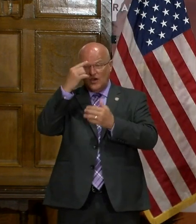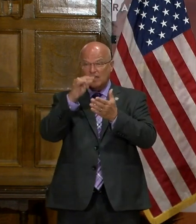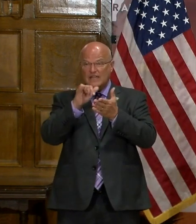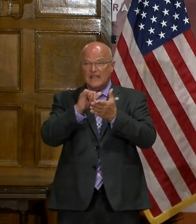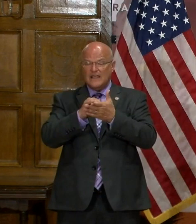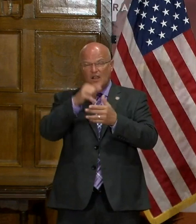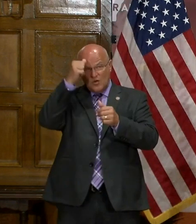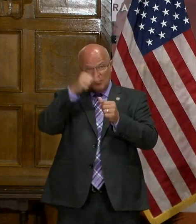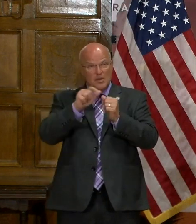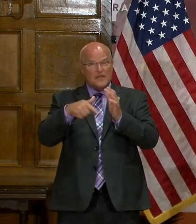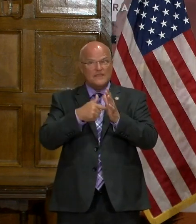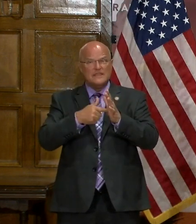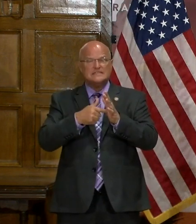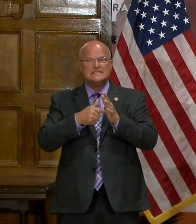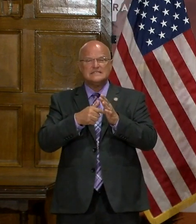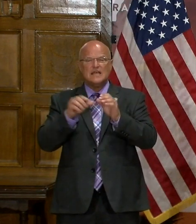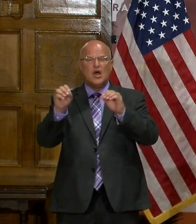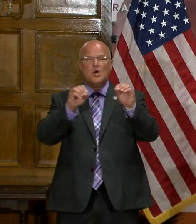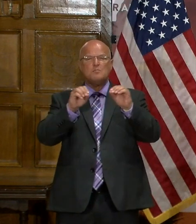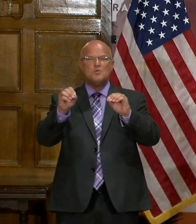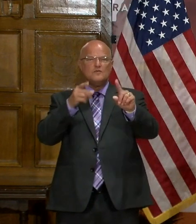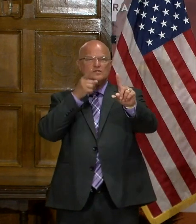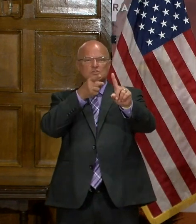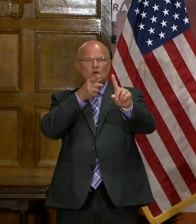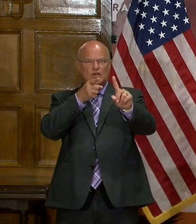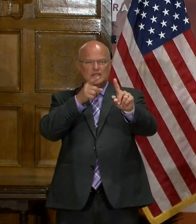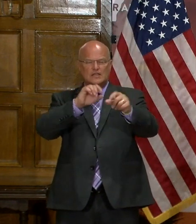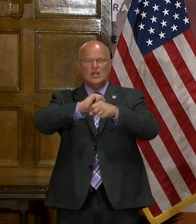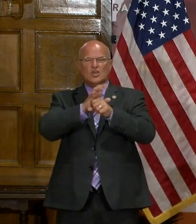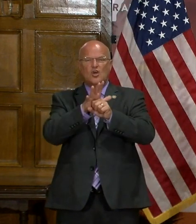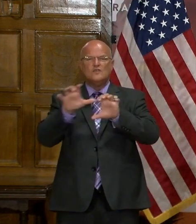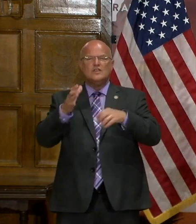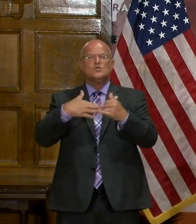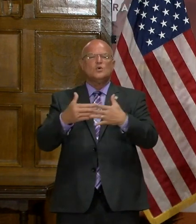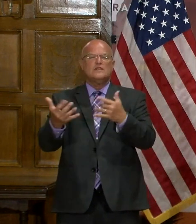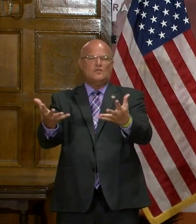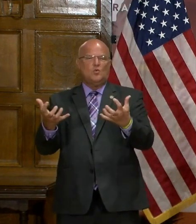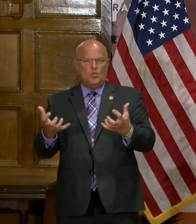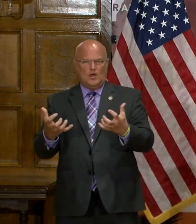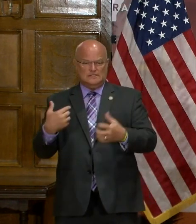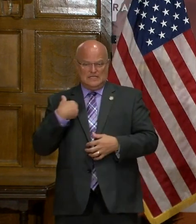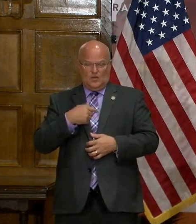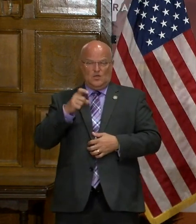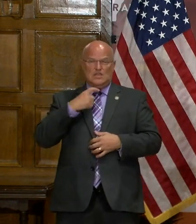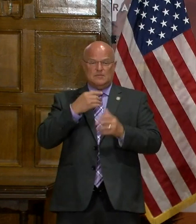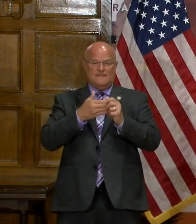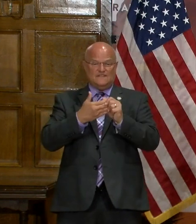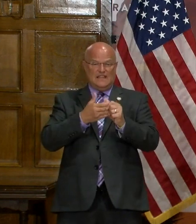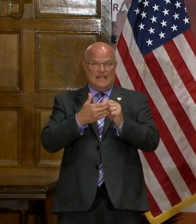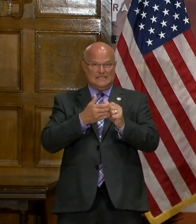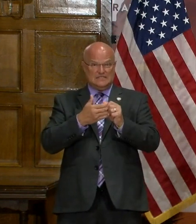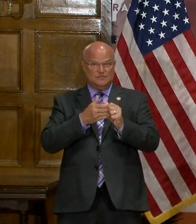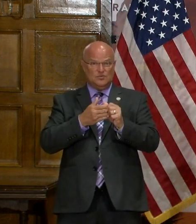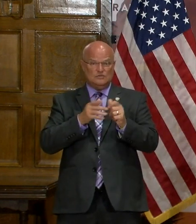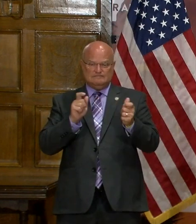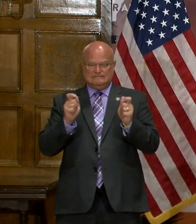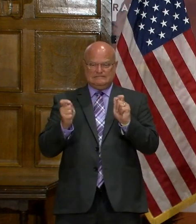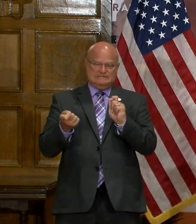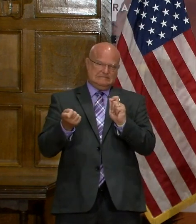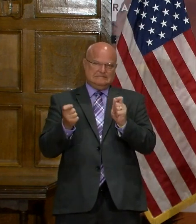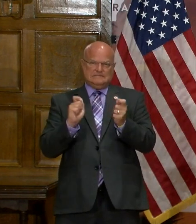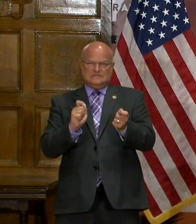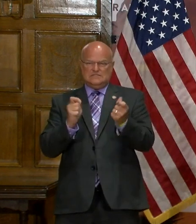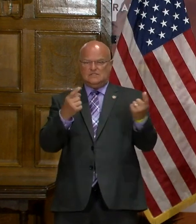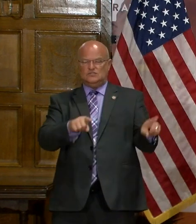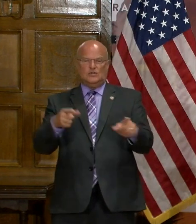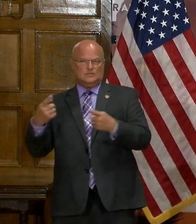that remember, this is a moving target. COVID does what it wants, and we need to be flexible and adjust